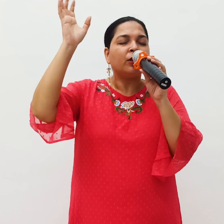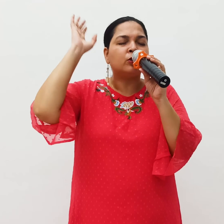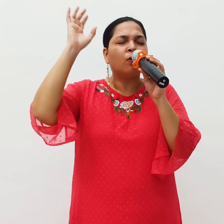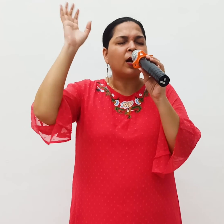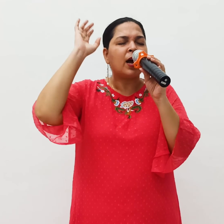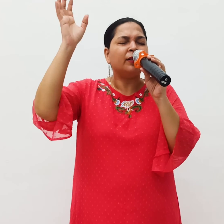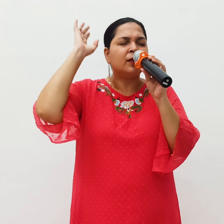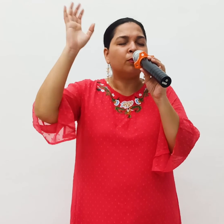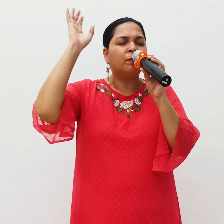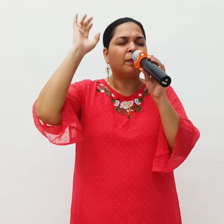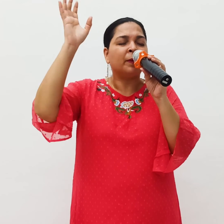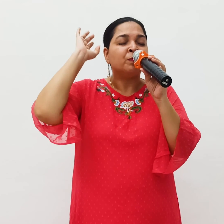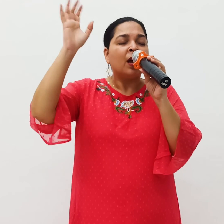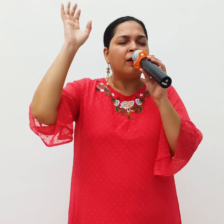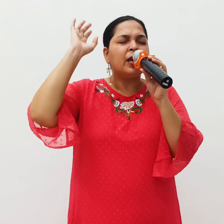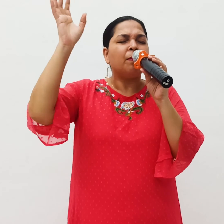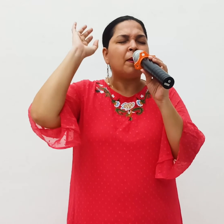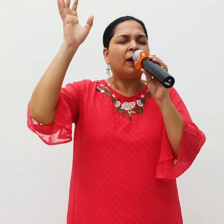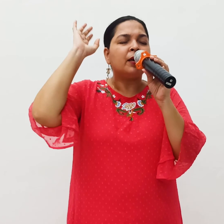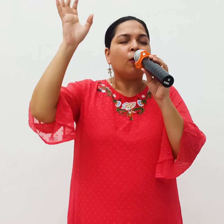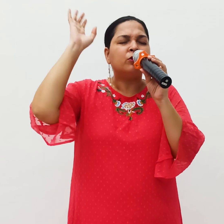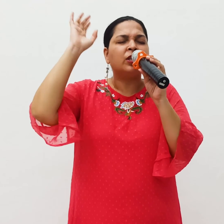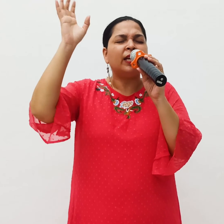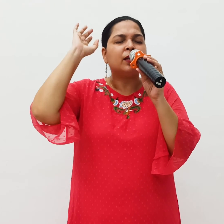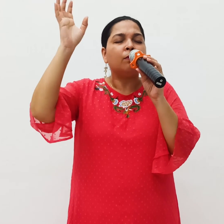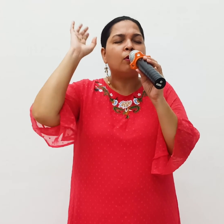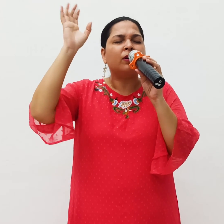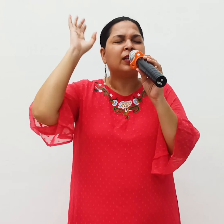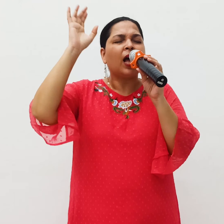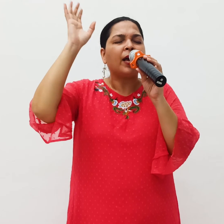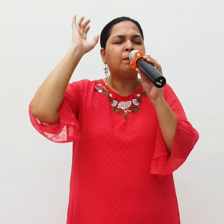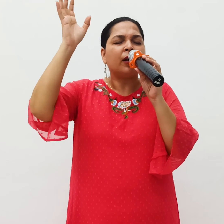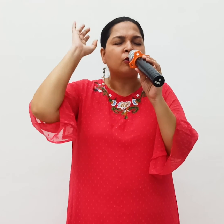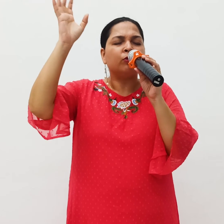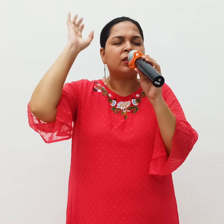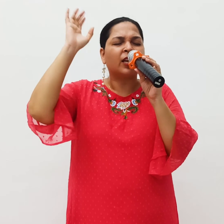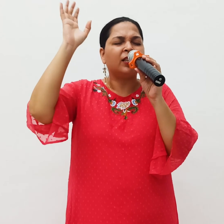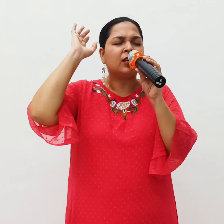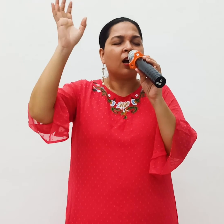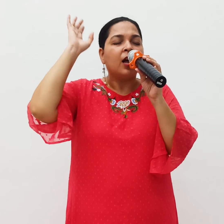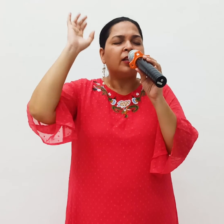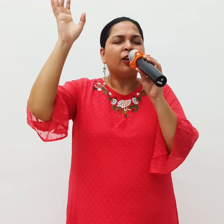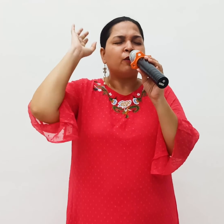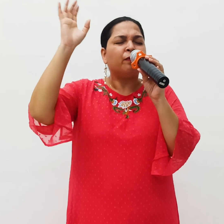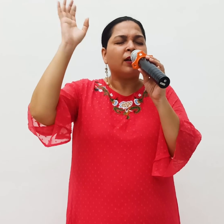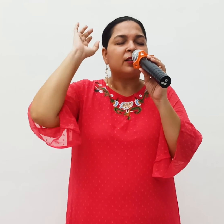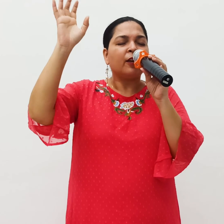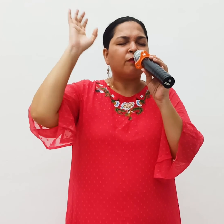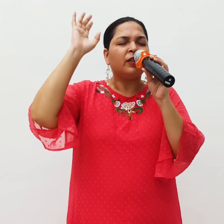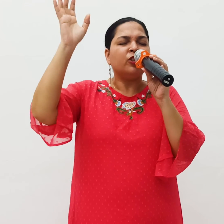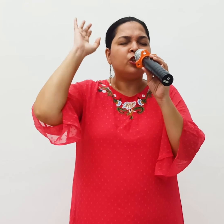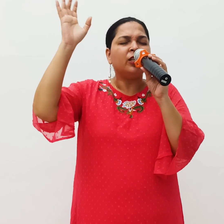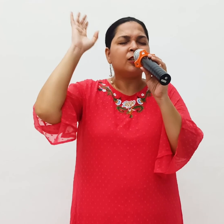Lord. Reba sokahantrabo prabha. Reba babakiba uskitala bokratahi paradonta skitrada. Thank you,